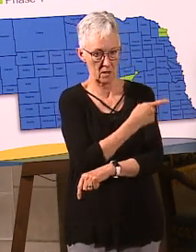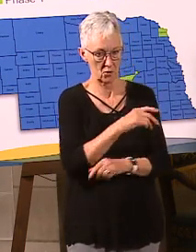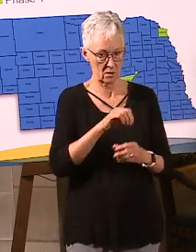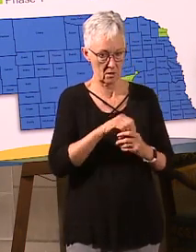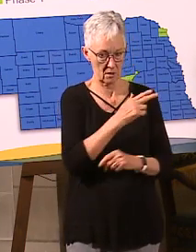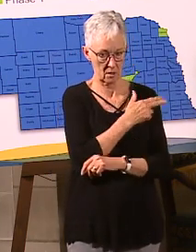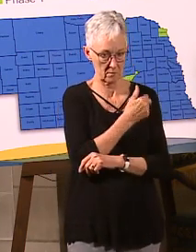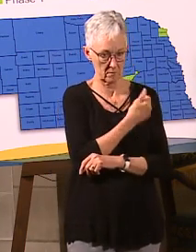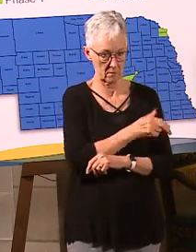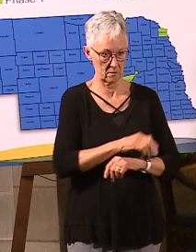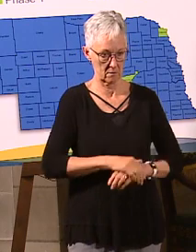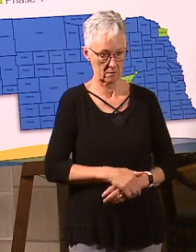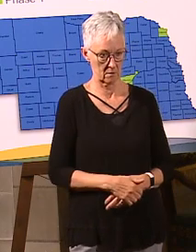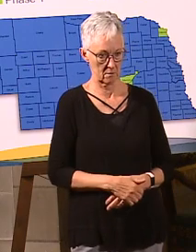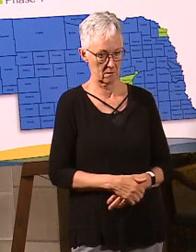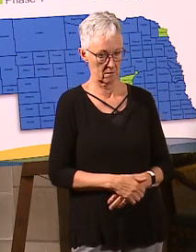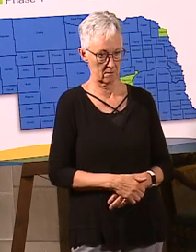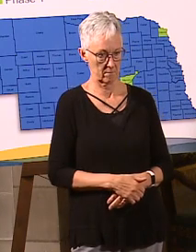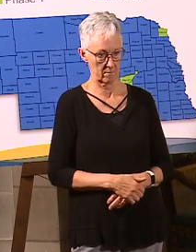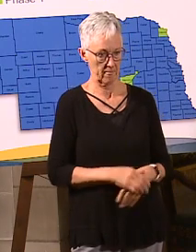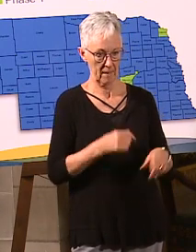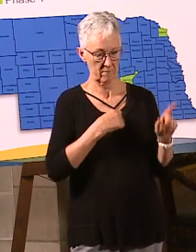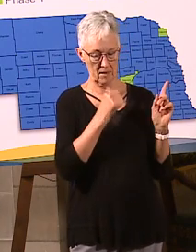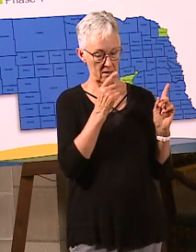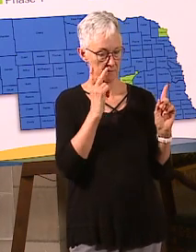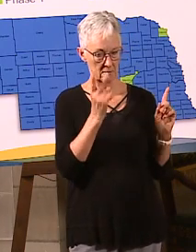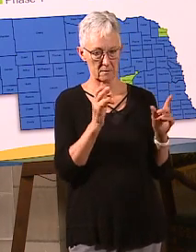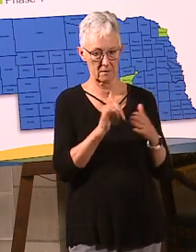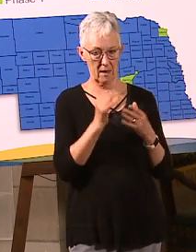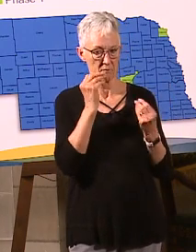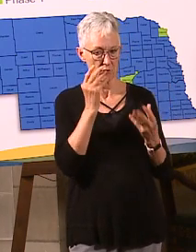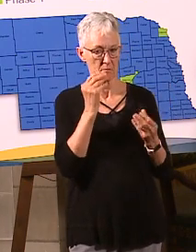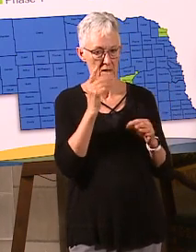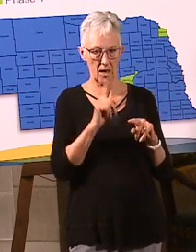Maybe it's one patient in the hospital, I don't know. But I haven't seen that data, so I really can't comment on it.